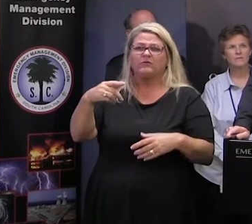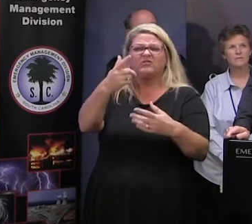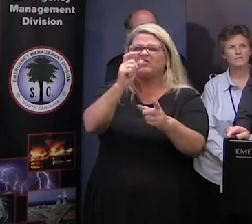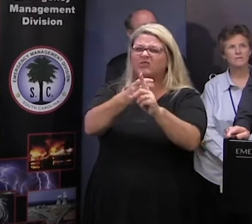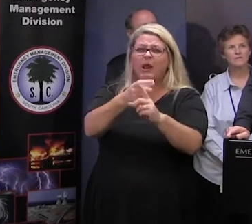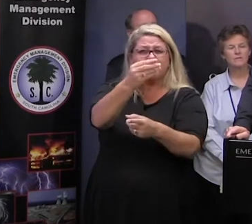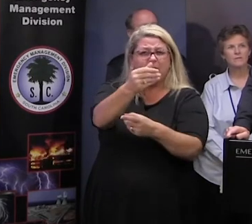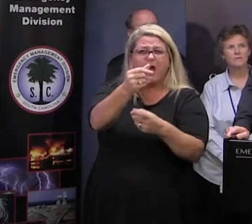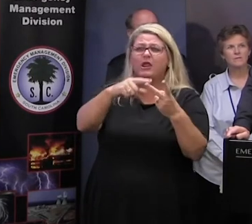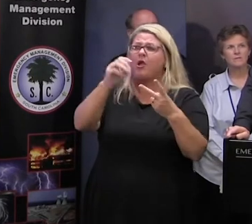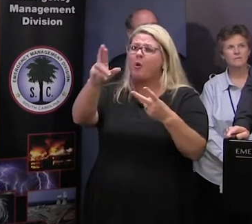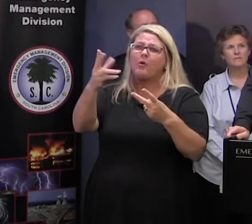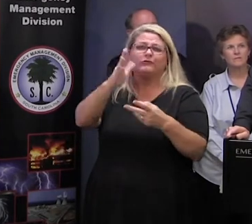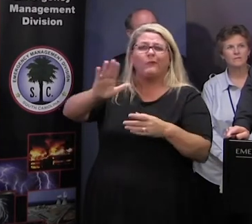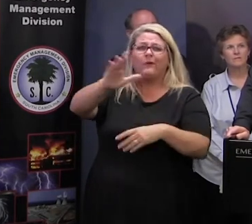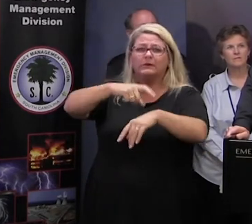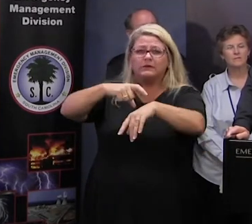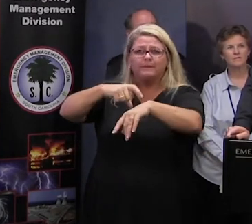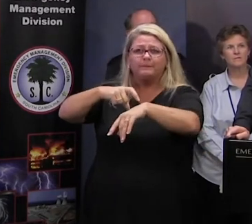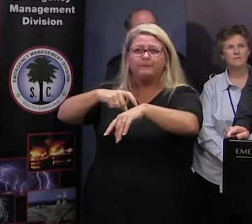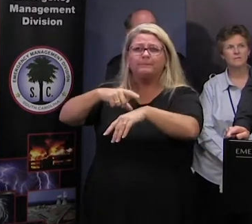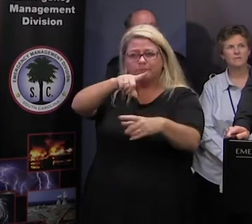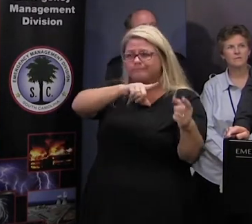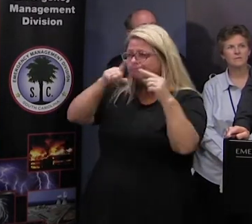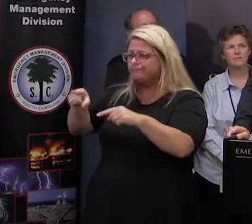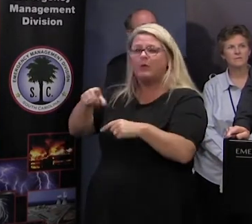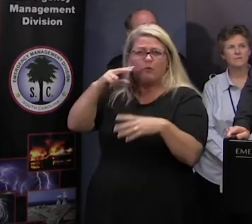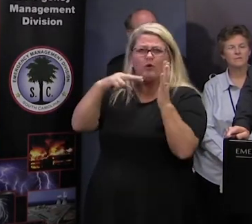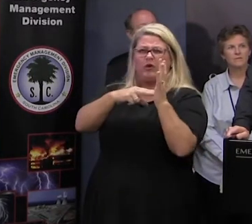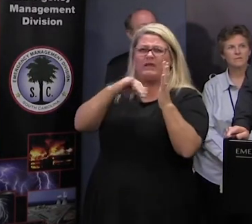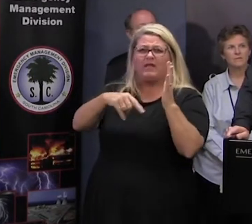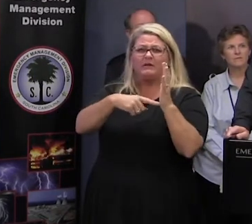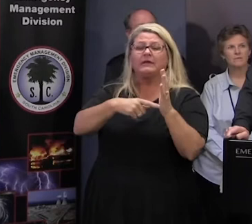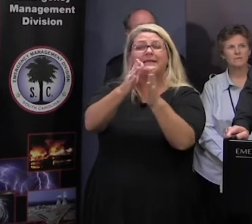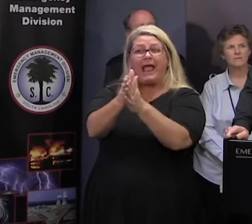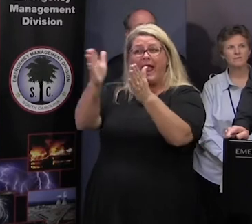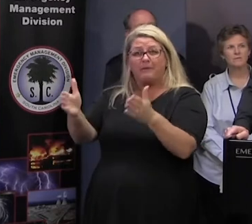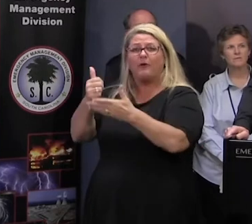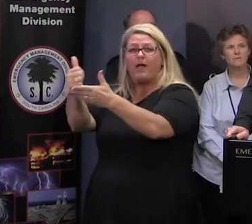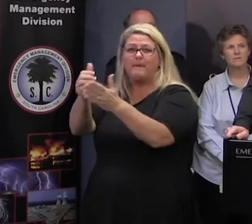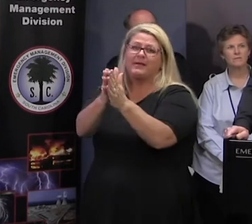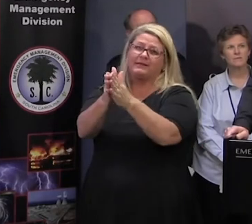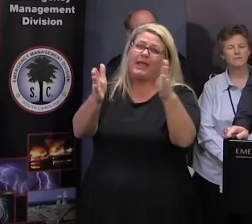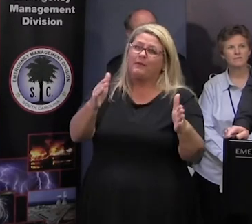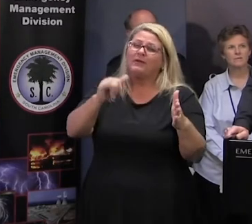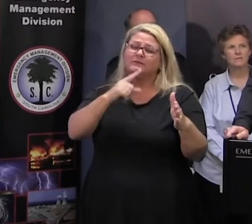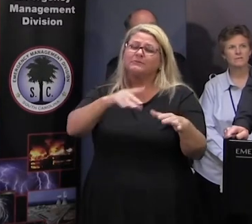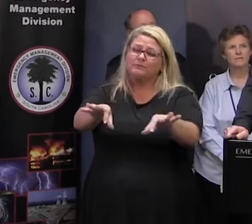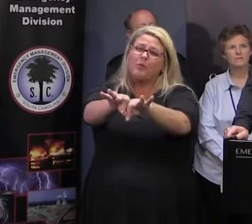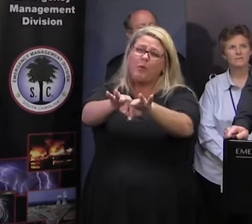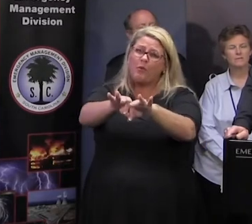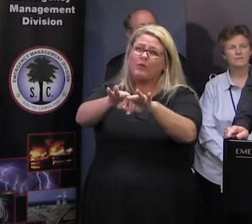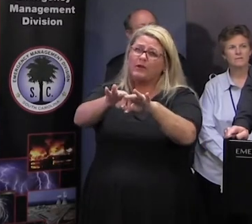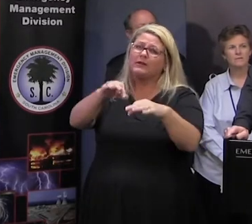some of the voluntary organizations that are going to be on the ground. And that's all part of it. Neighbor helping neighbor all the way to the federal government is what is needed in South